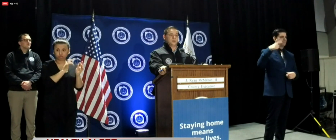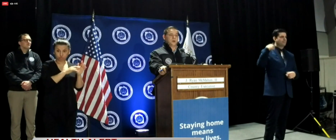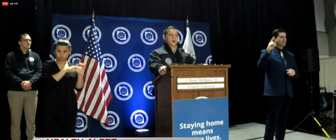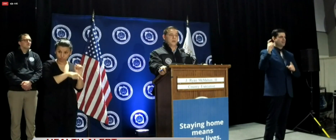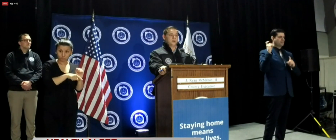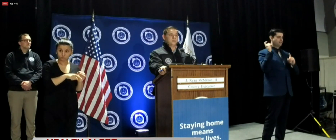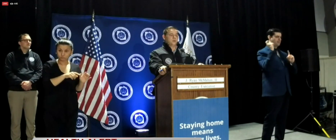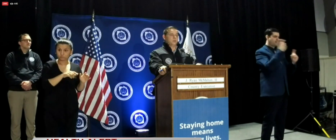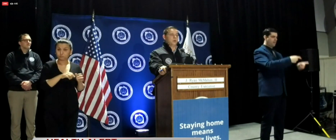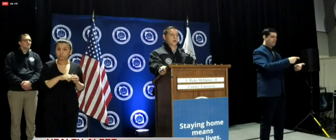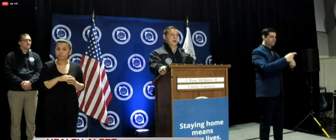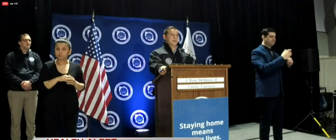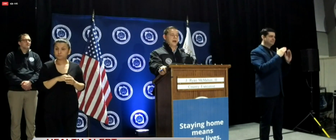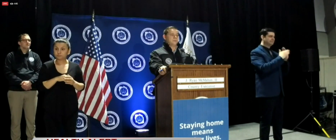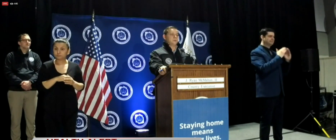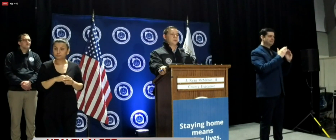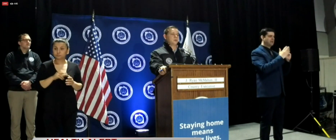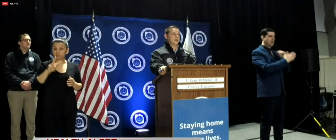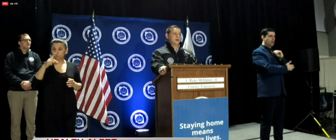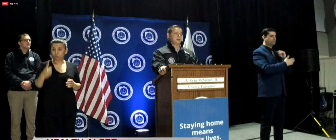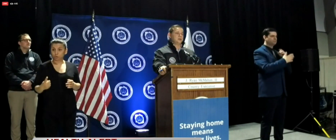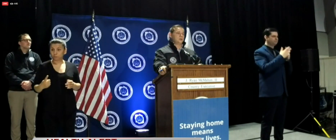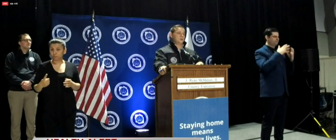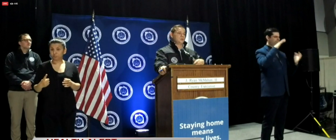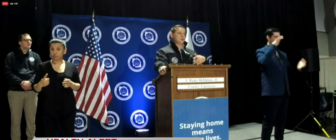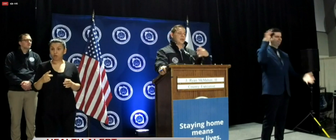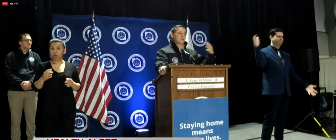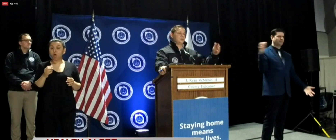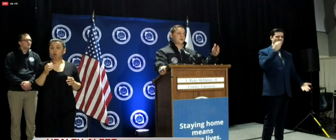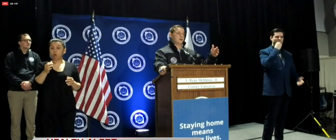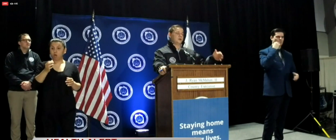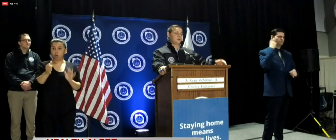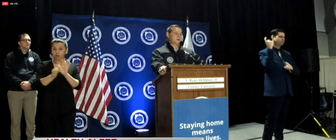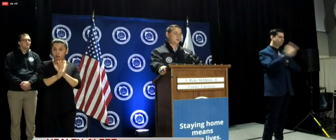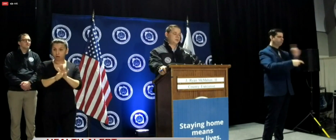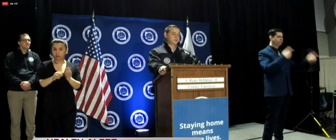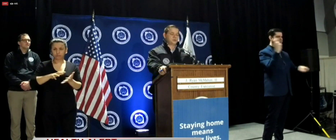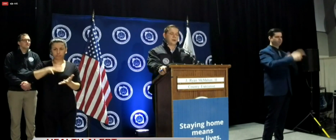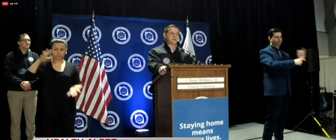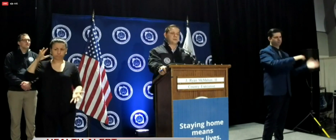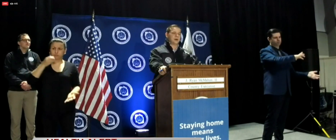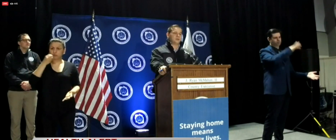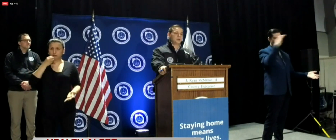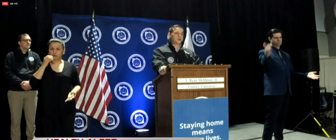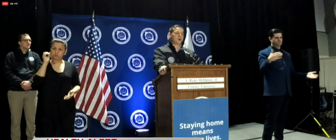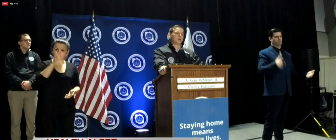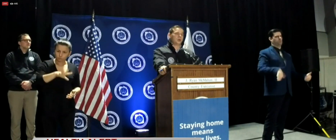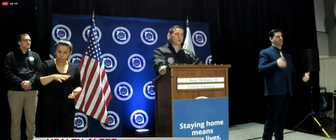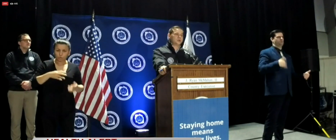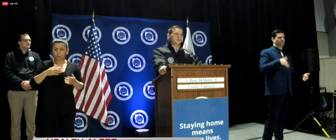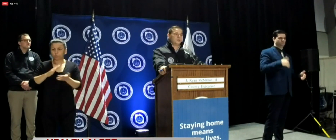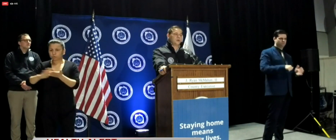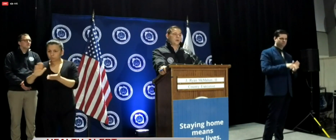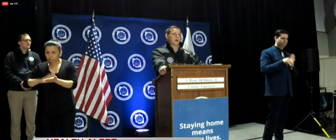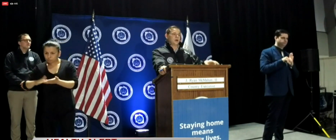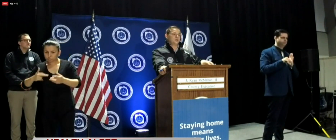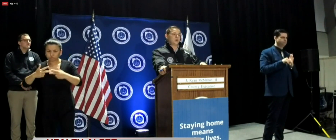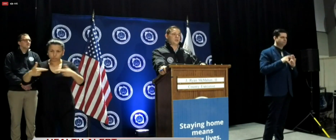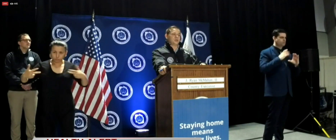food. Many of you reported on that. We had a huge case, just a tremendous amount of truckloads